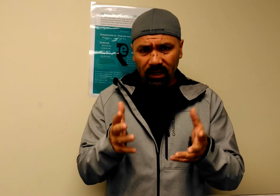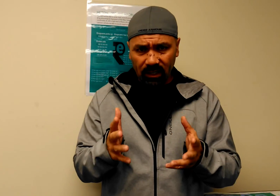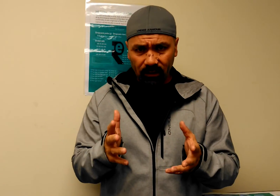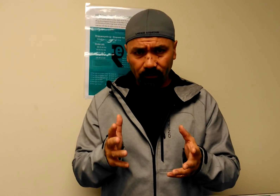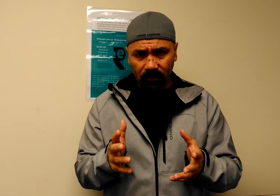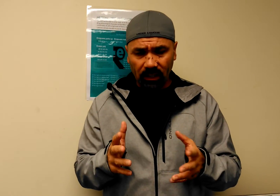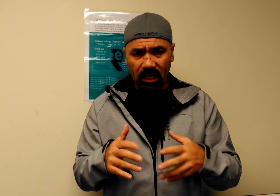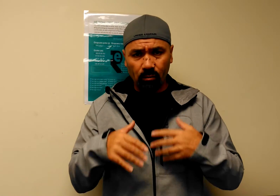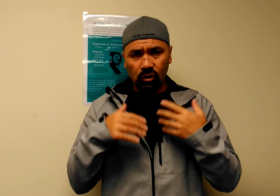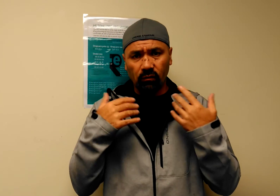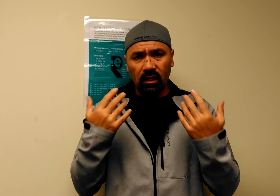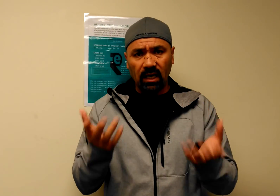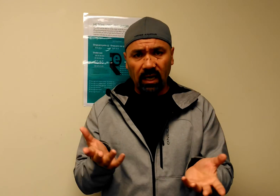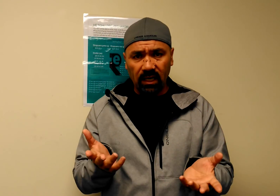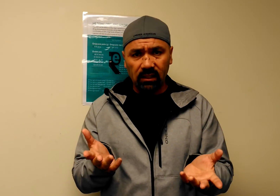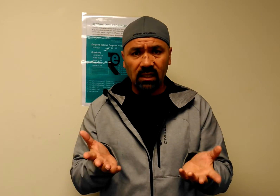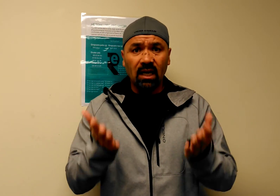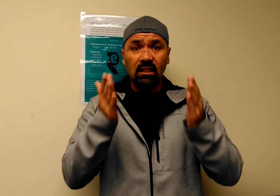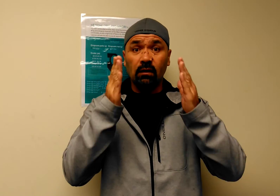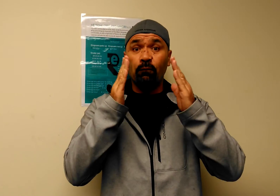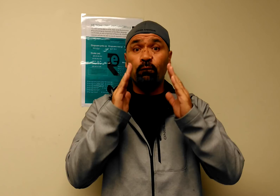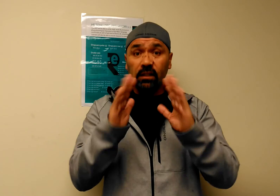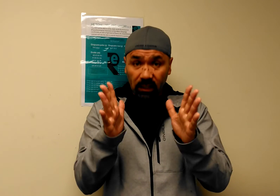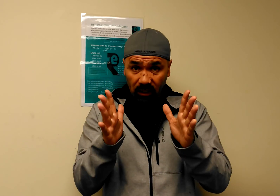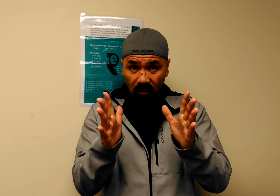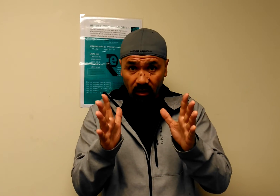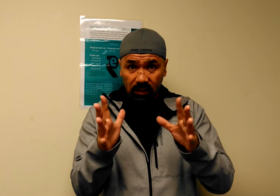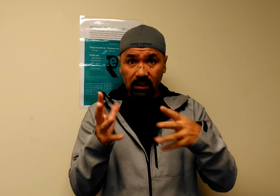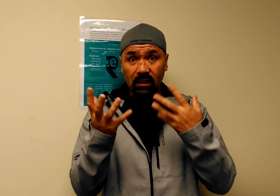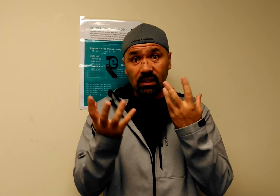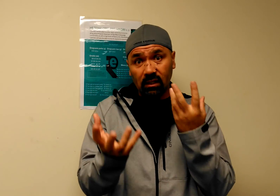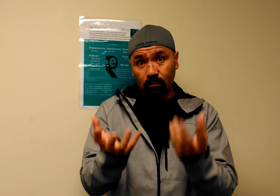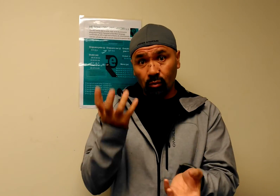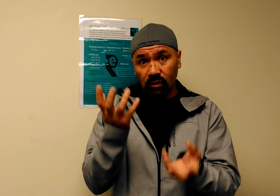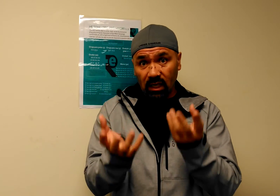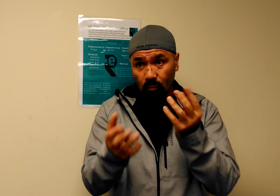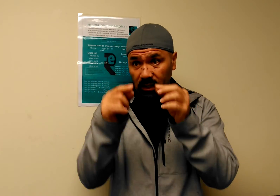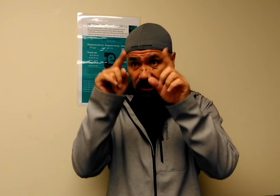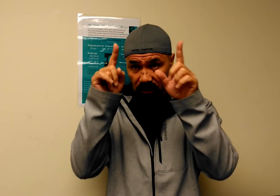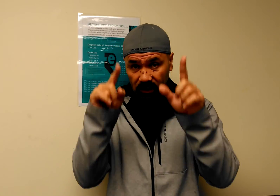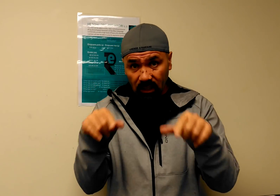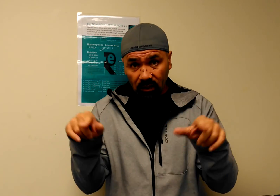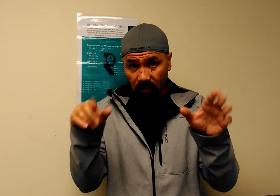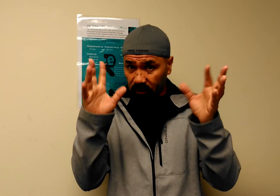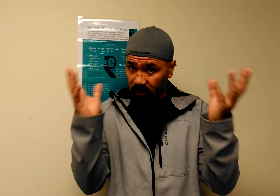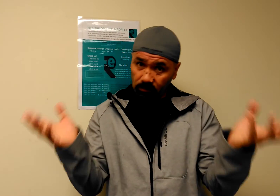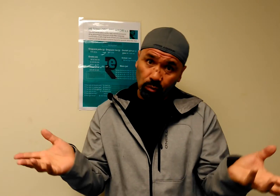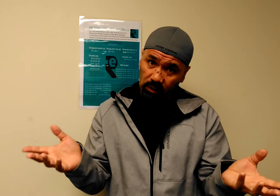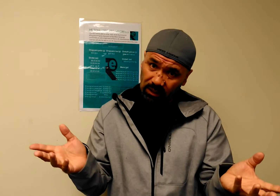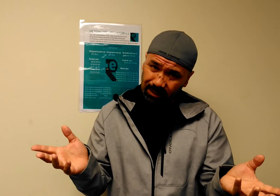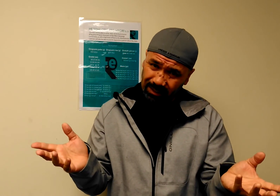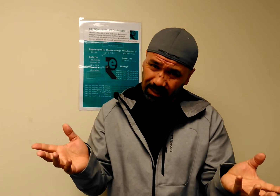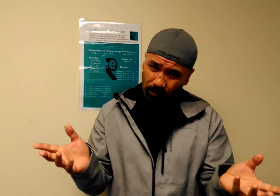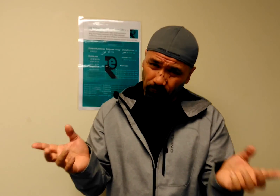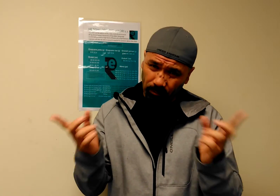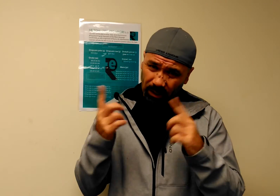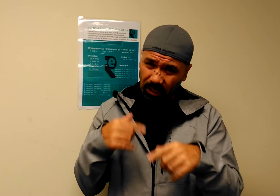Āringa, the language of the hands, to physicalize the symbols that we see. Those symbols actually stemming from the